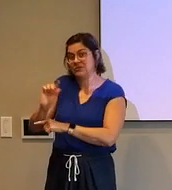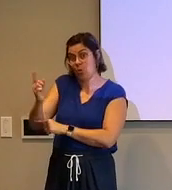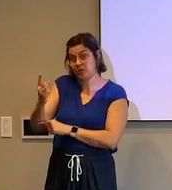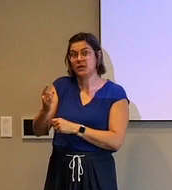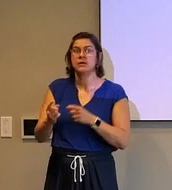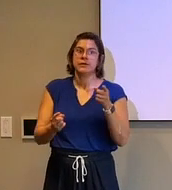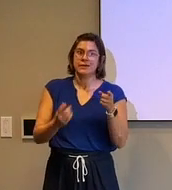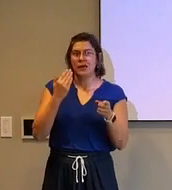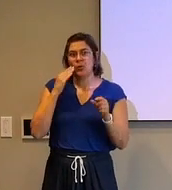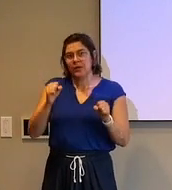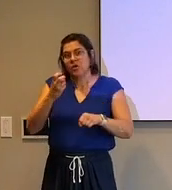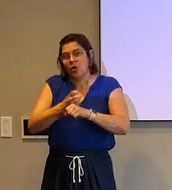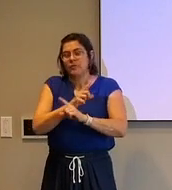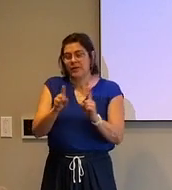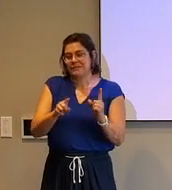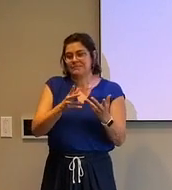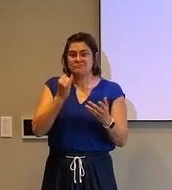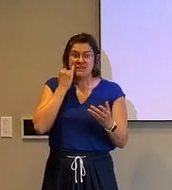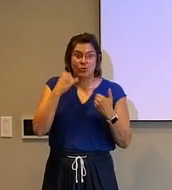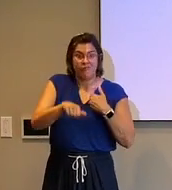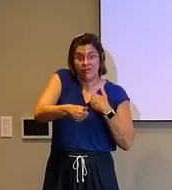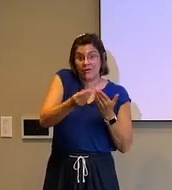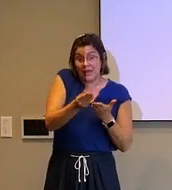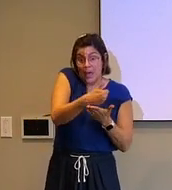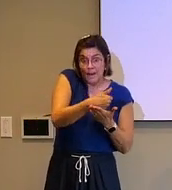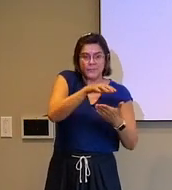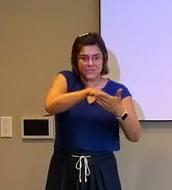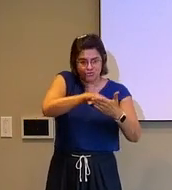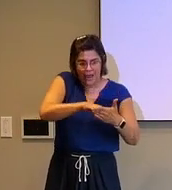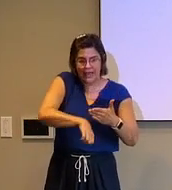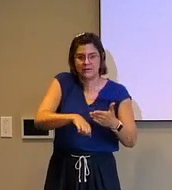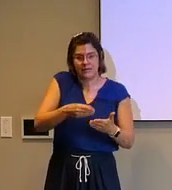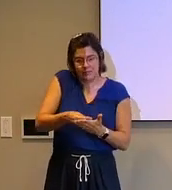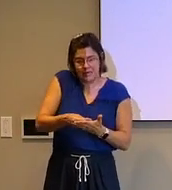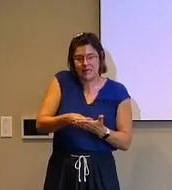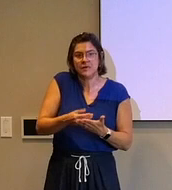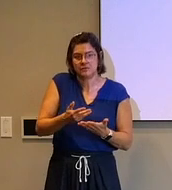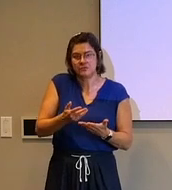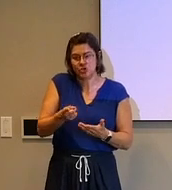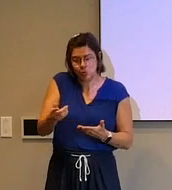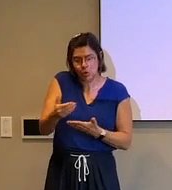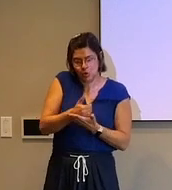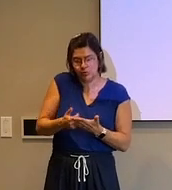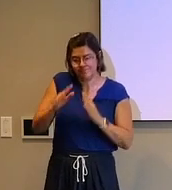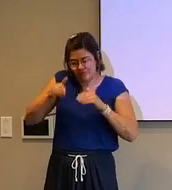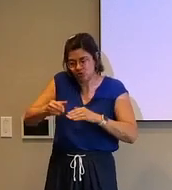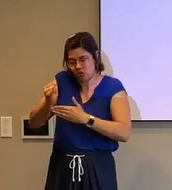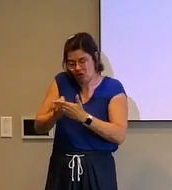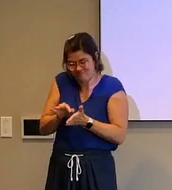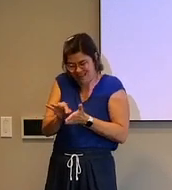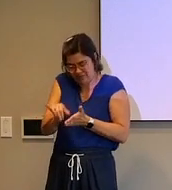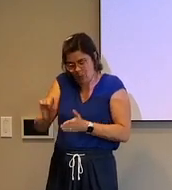I know that can be a little tedious, but hopefully that's the hardest part of the grant application process for you. Any other